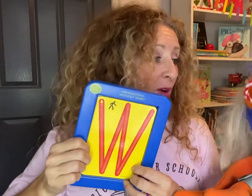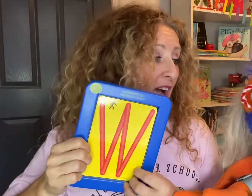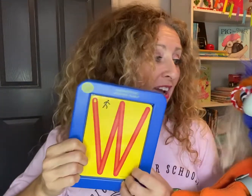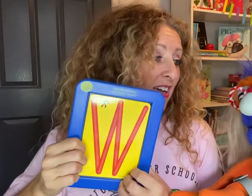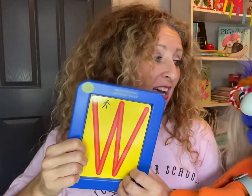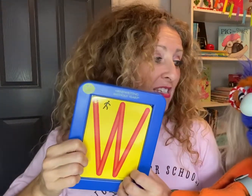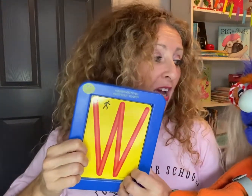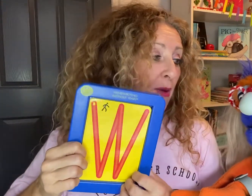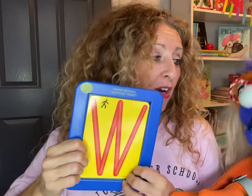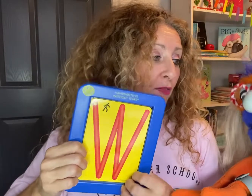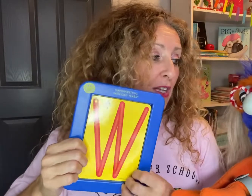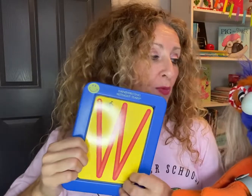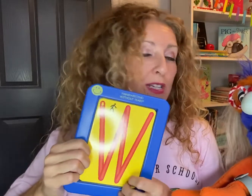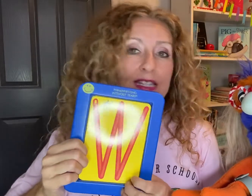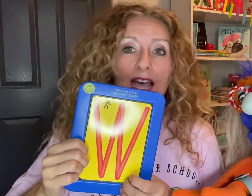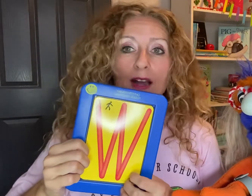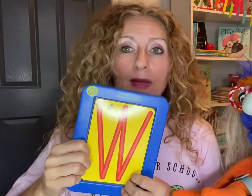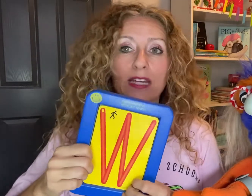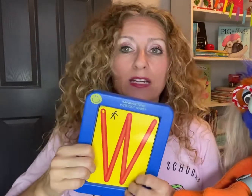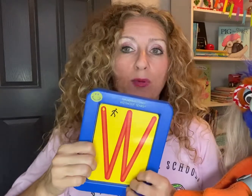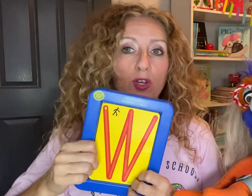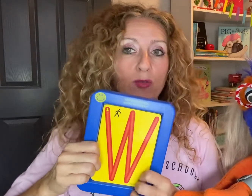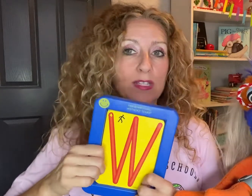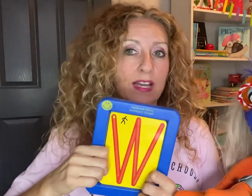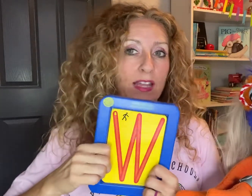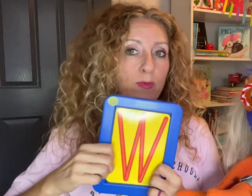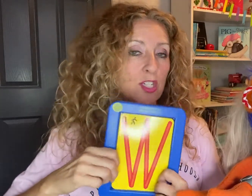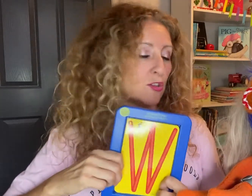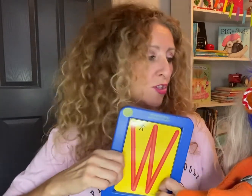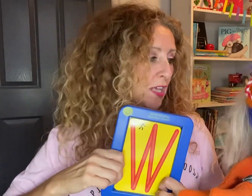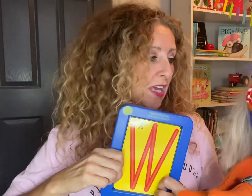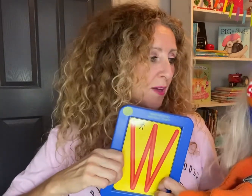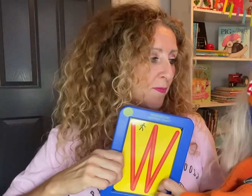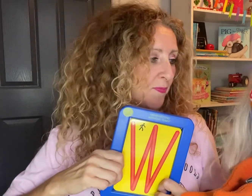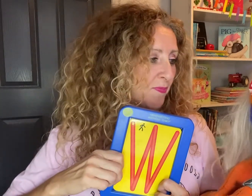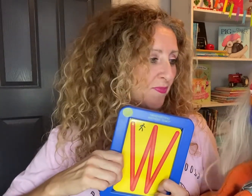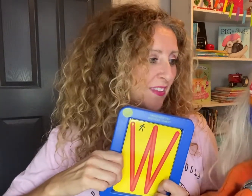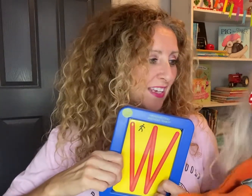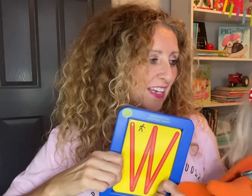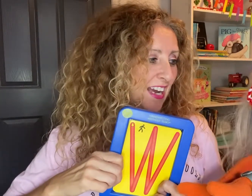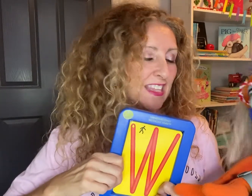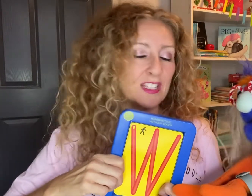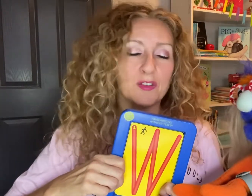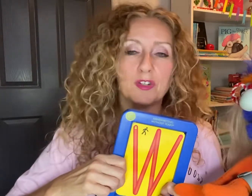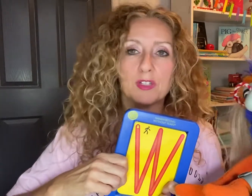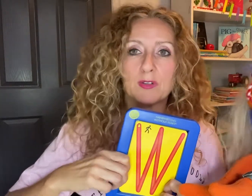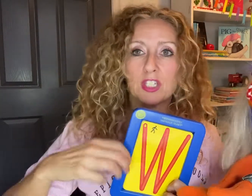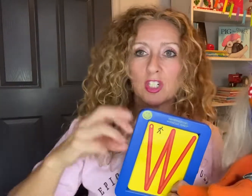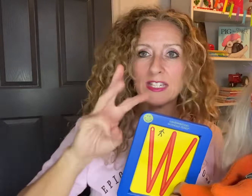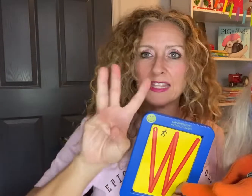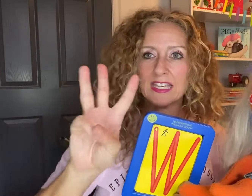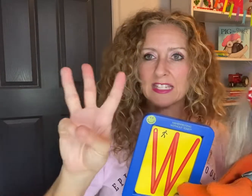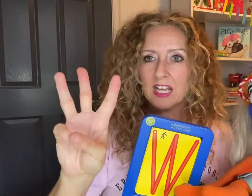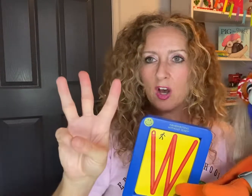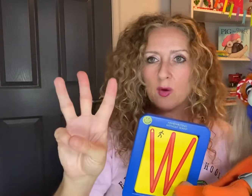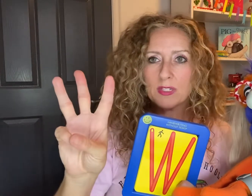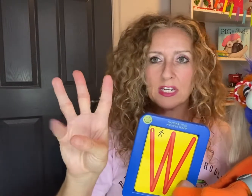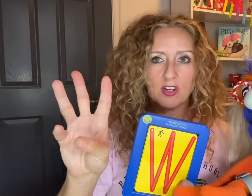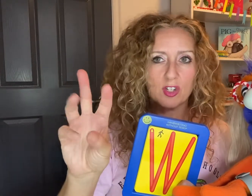what Gus? I bet our friends want to see how to make W in sign language. Don't you think? Oh for sure. I think so too. So it's just like this. Almost like you're doing